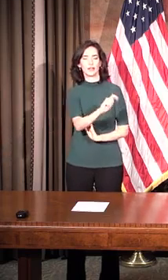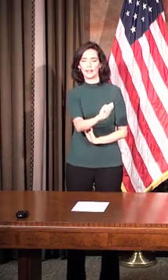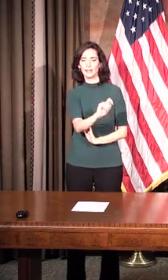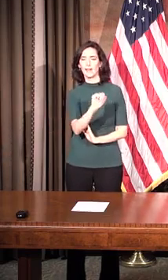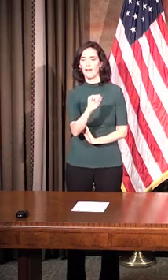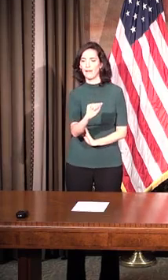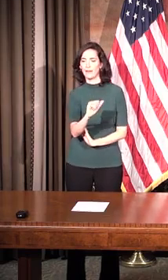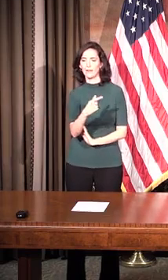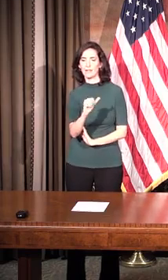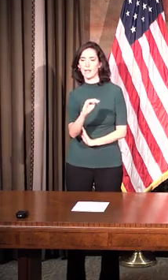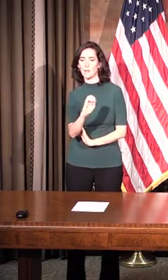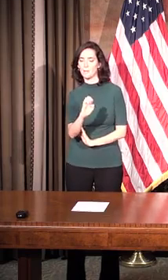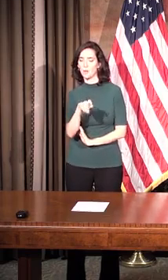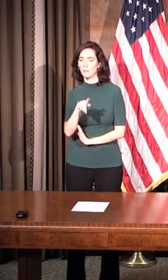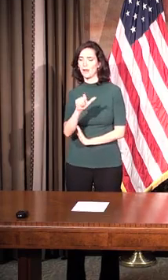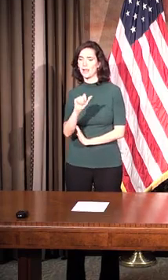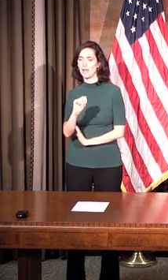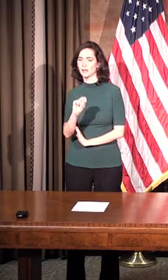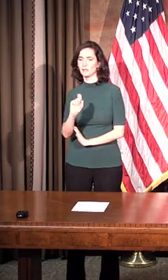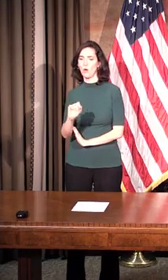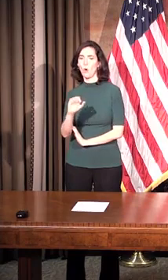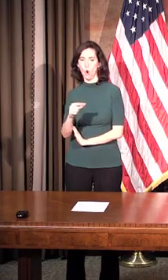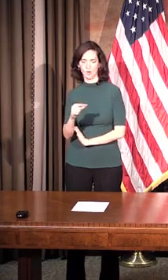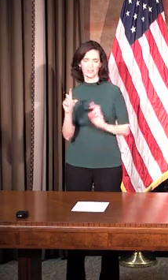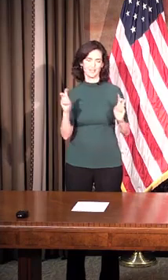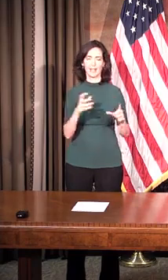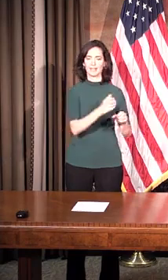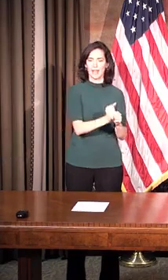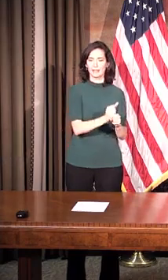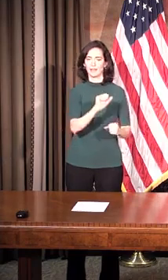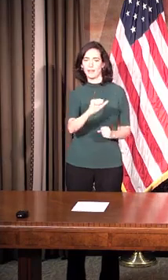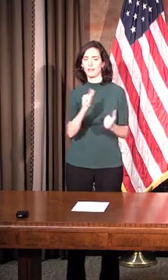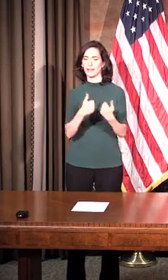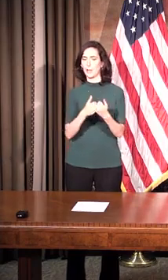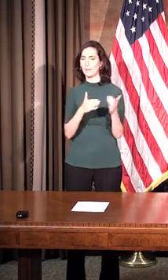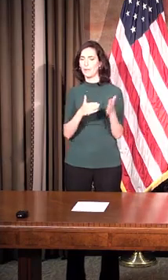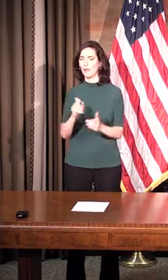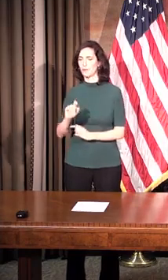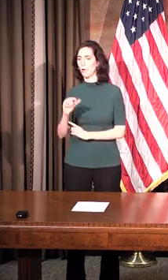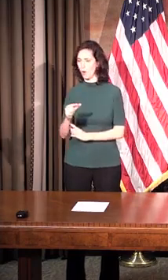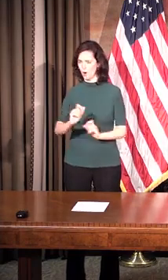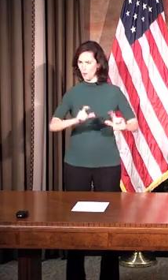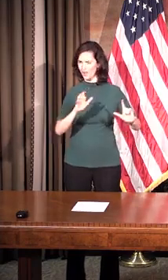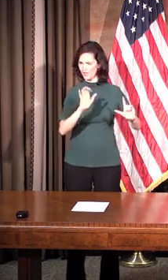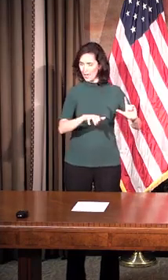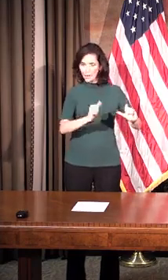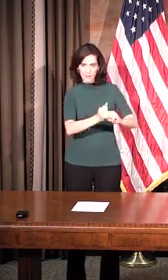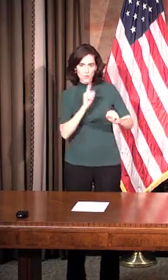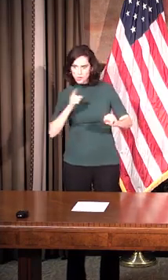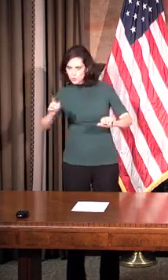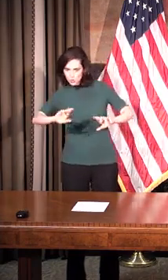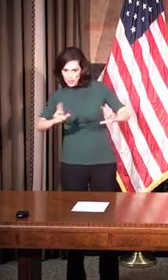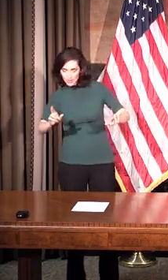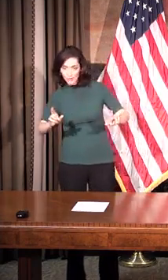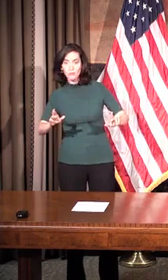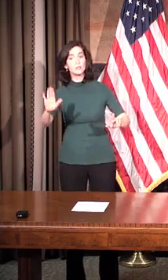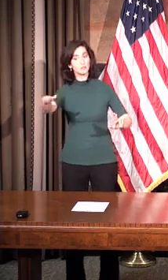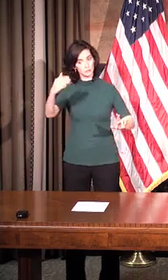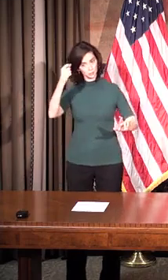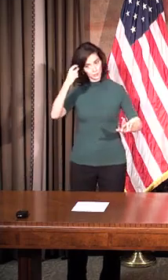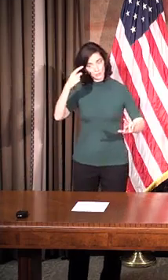you are prepared for the threat of severe weather. Understand that preparation this year is unlike previous